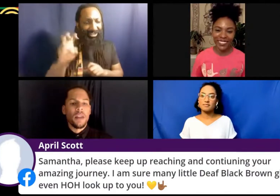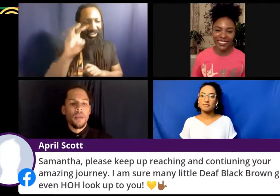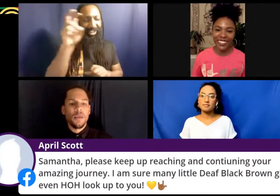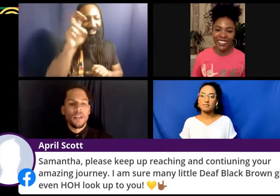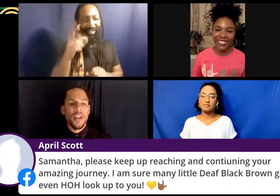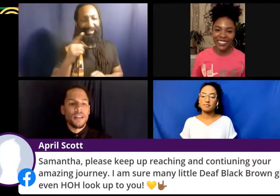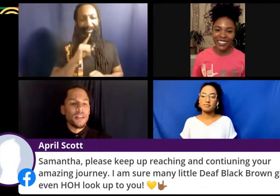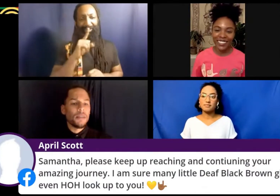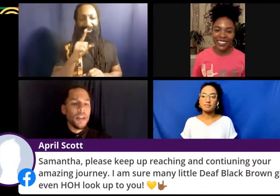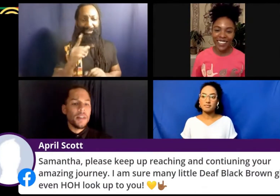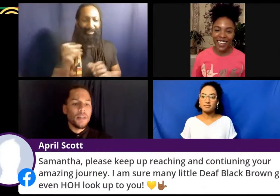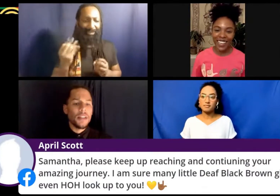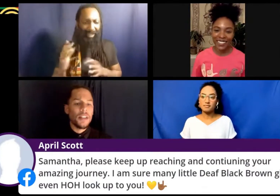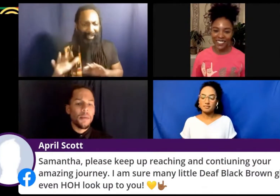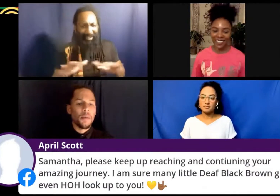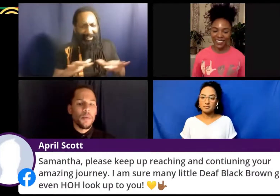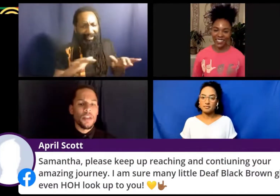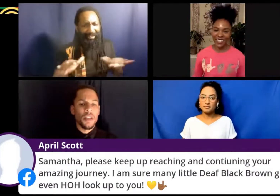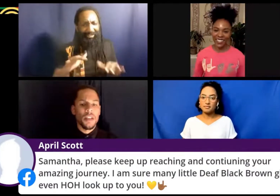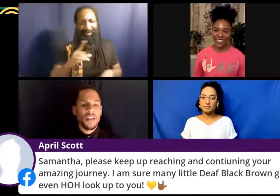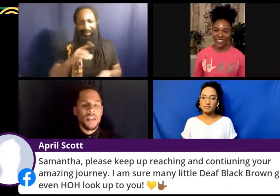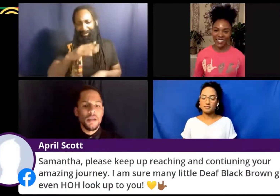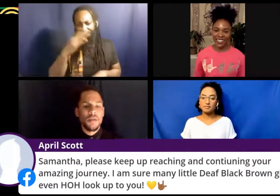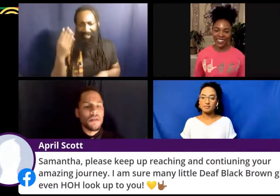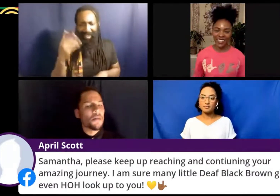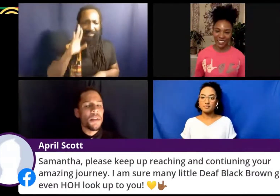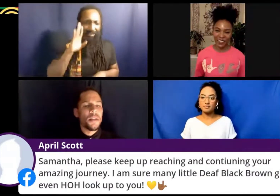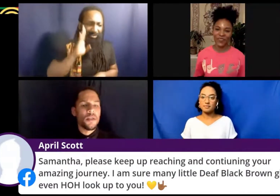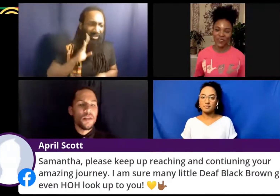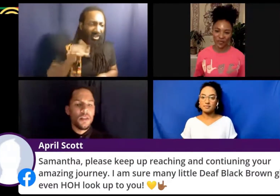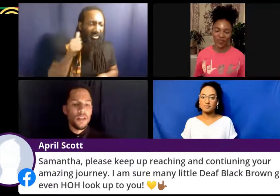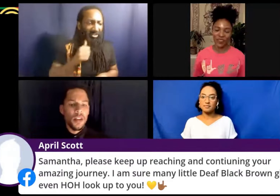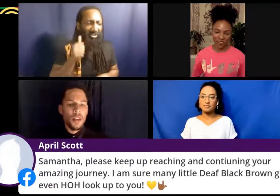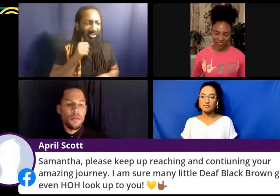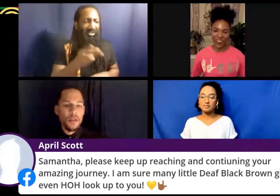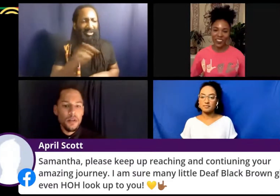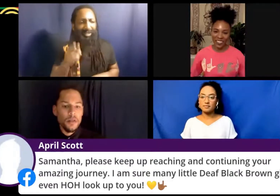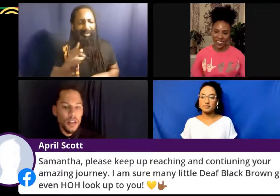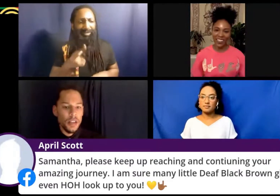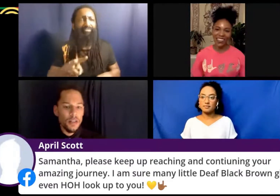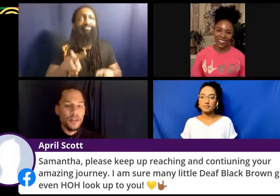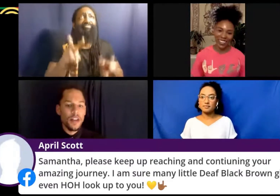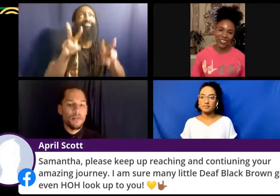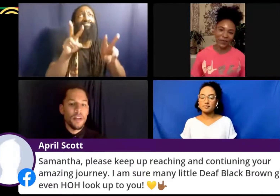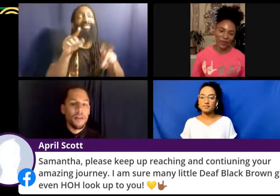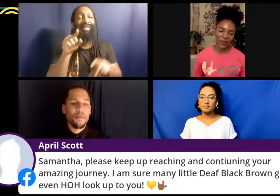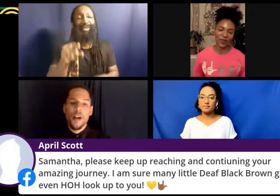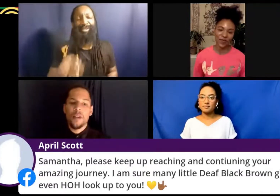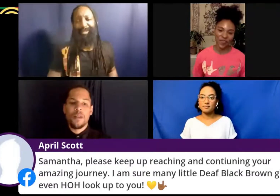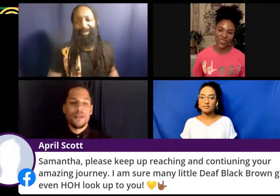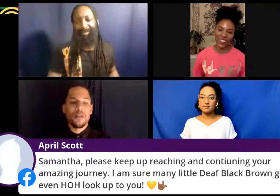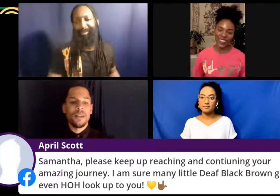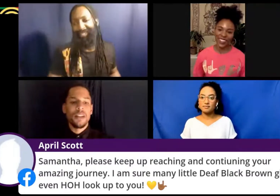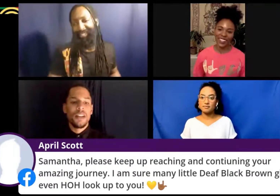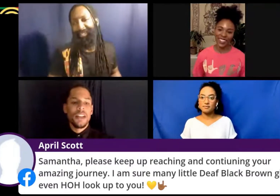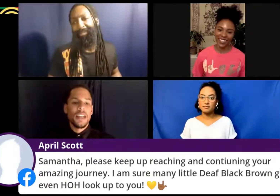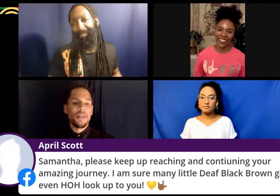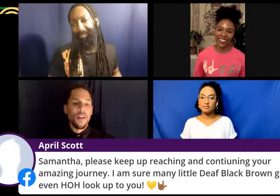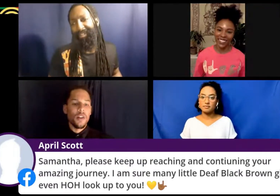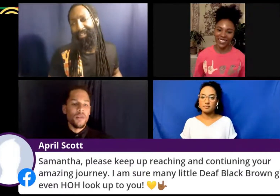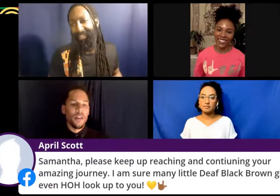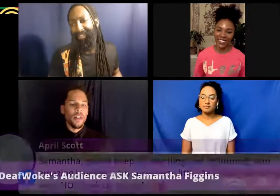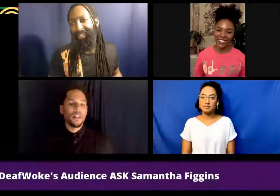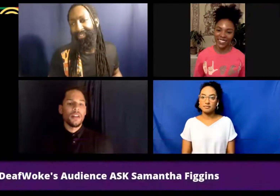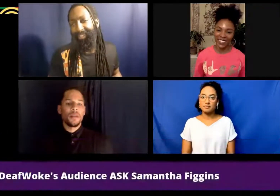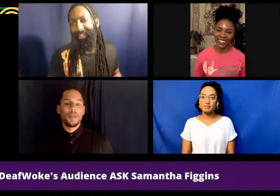Hey, Miss April Scott says, Samantha, please keep up reaching and continue your amazing journey. I am sure many little deaf, black, brown girls,